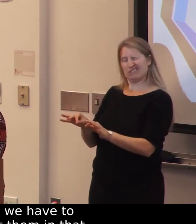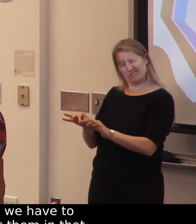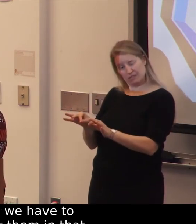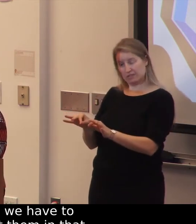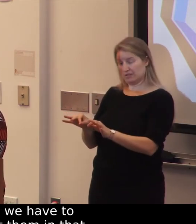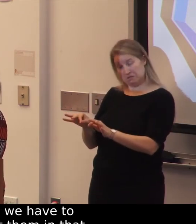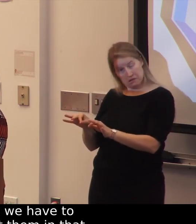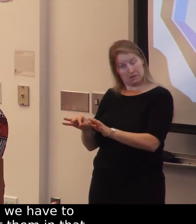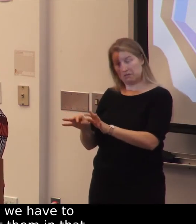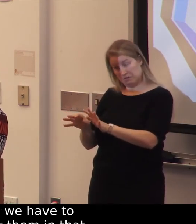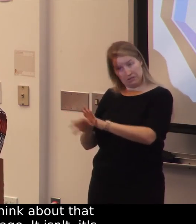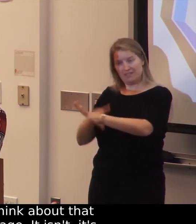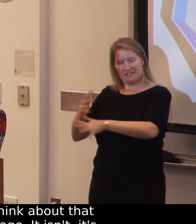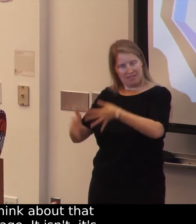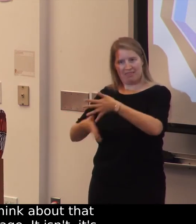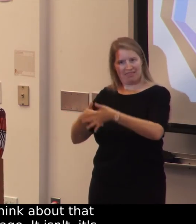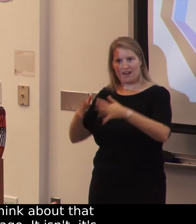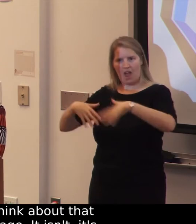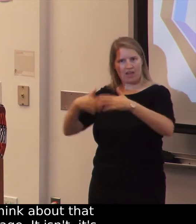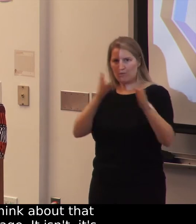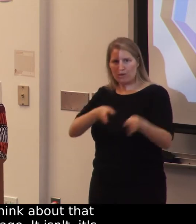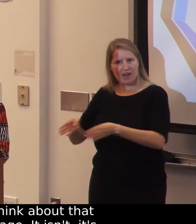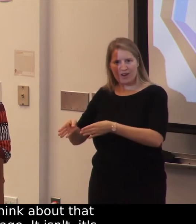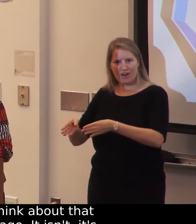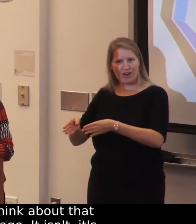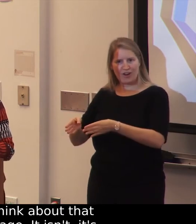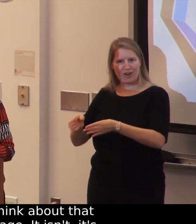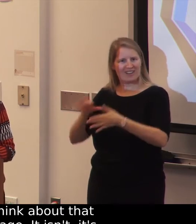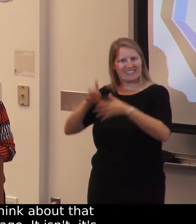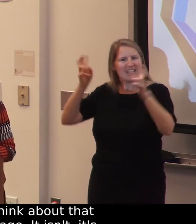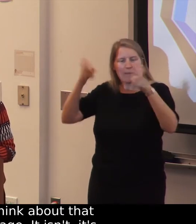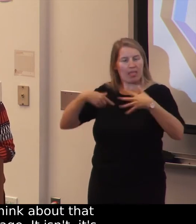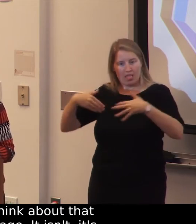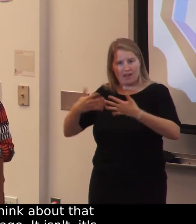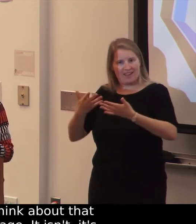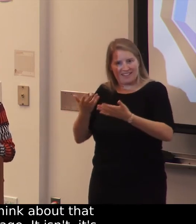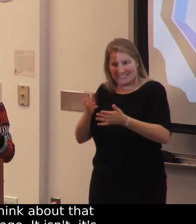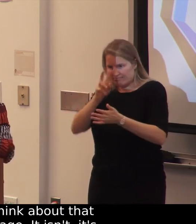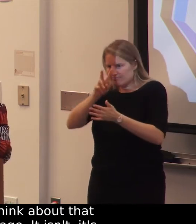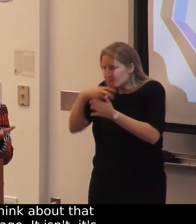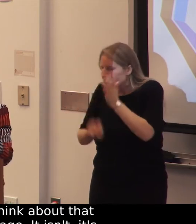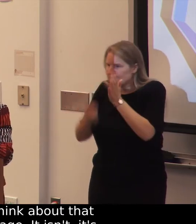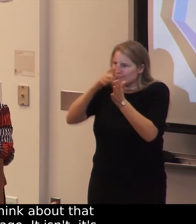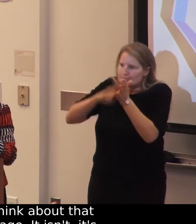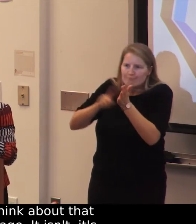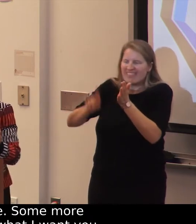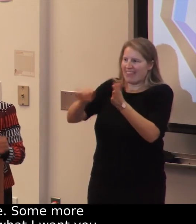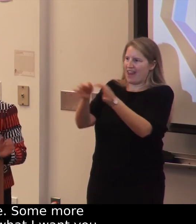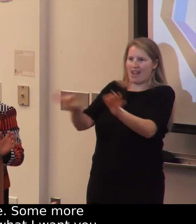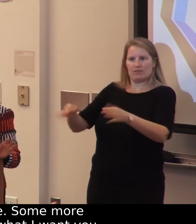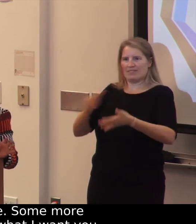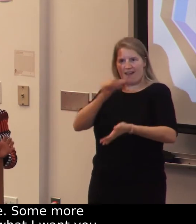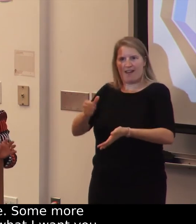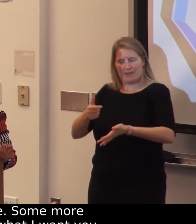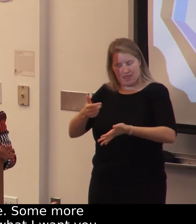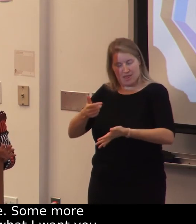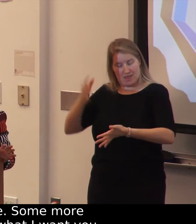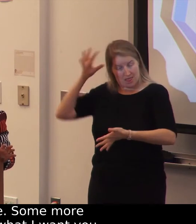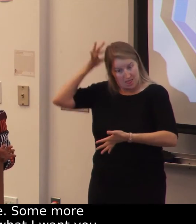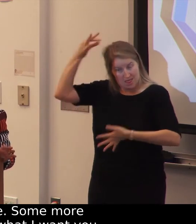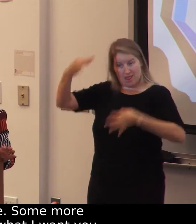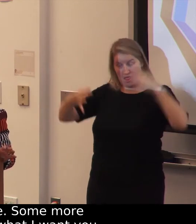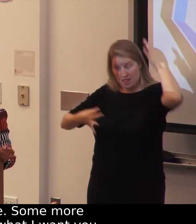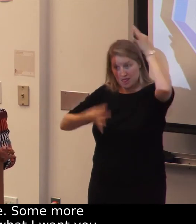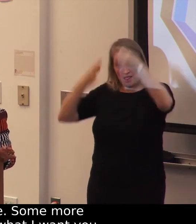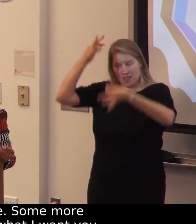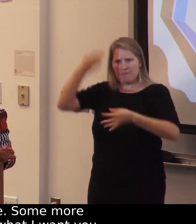about them in that language. We have to prepare to think about them in that language, right? It isn't, it's not like, you know, that it's that